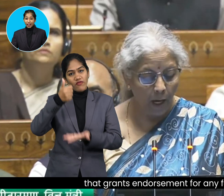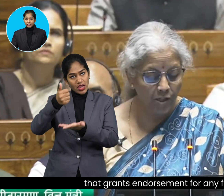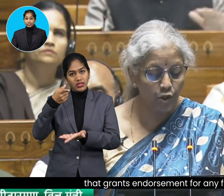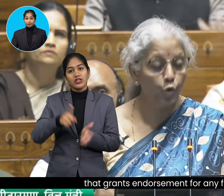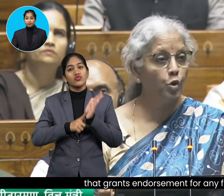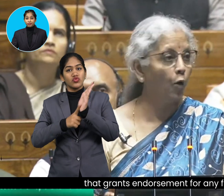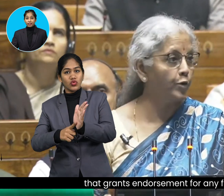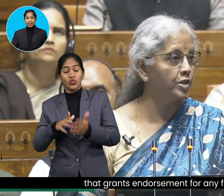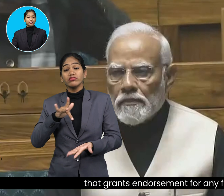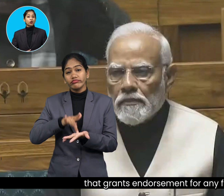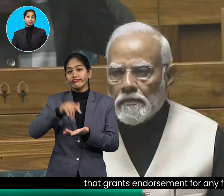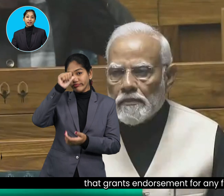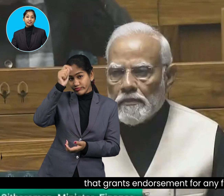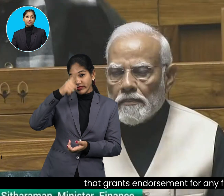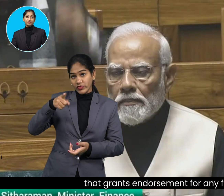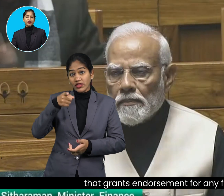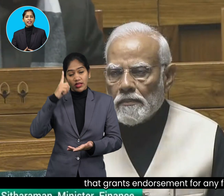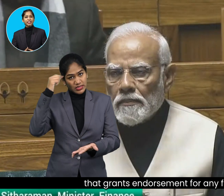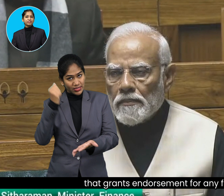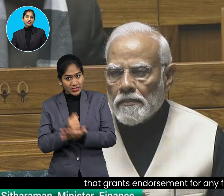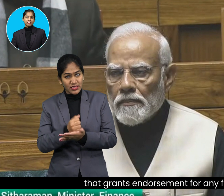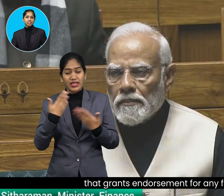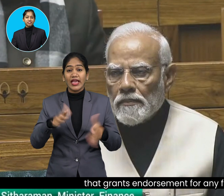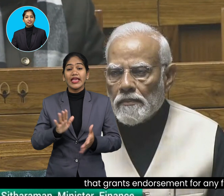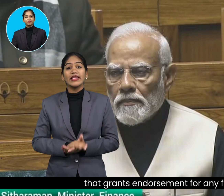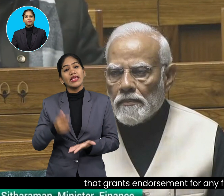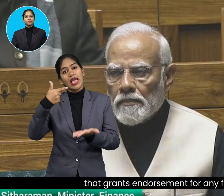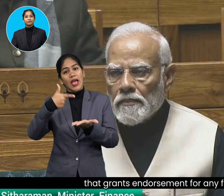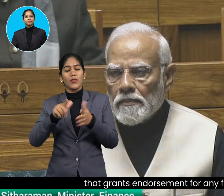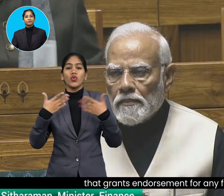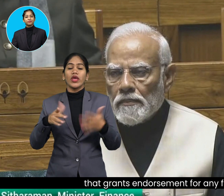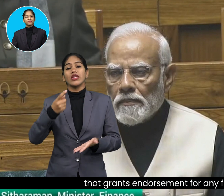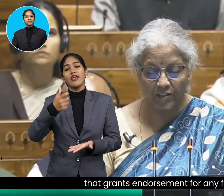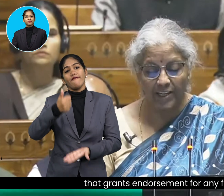That grants endorsement for any funds.